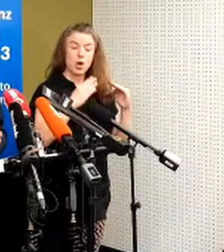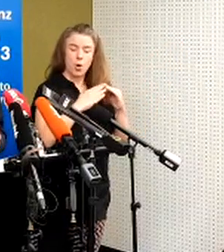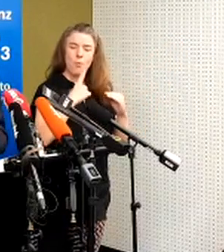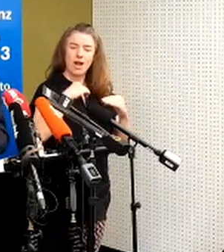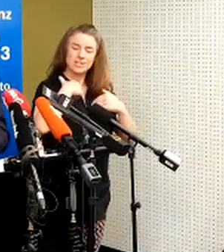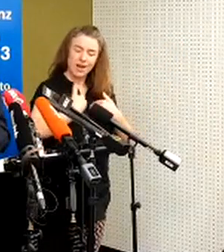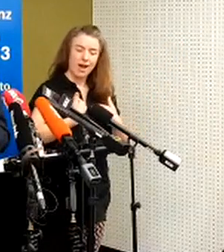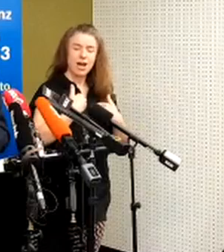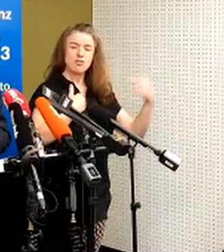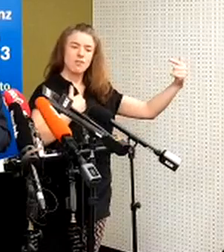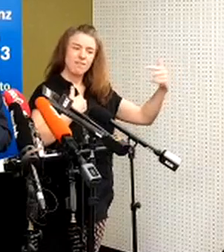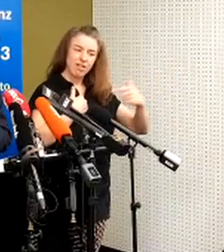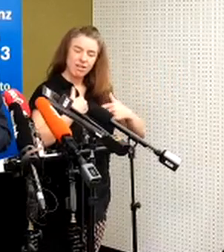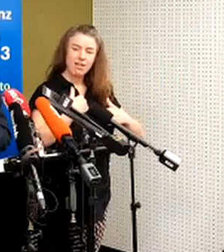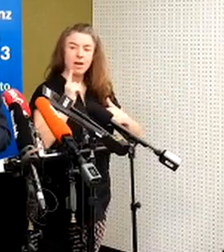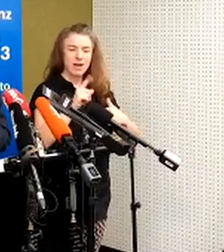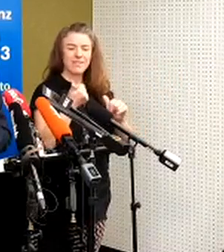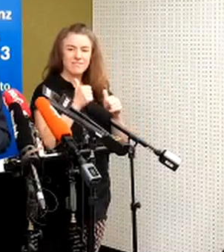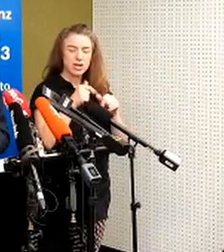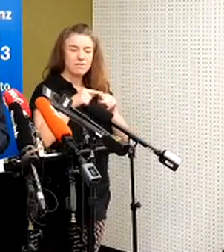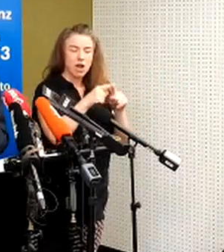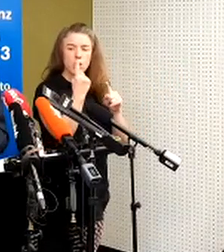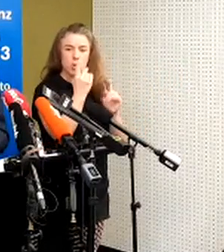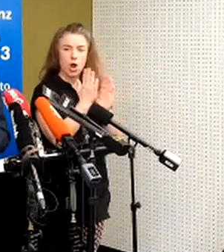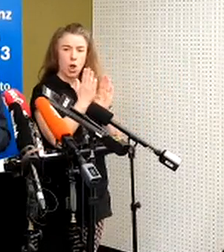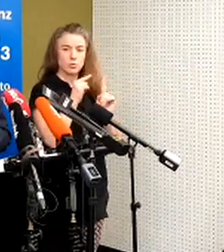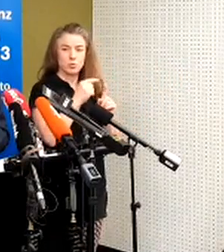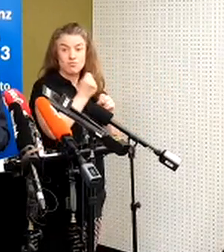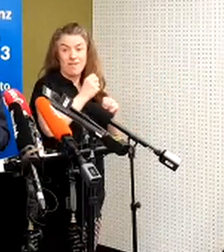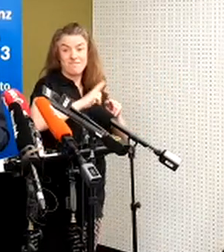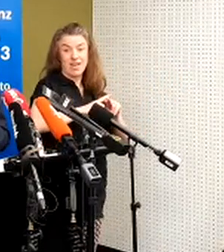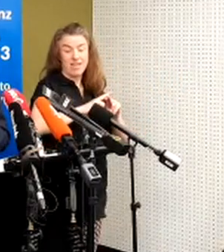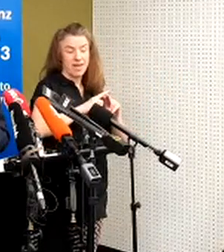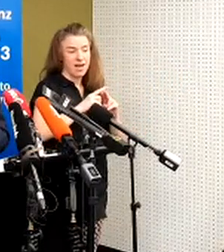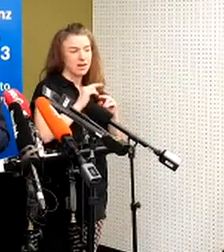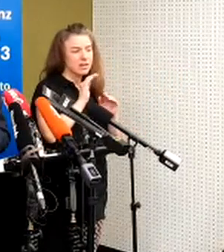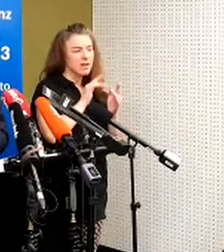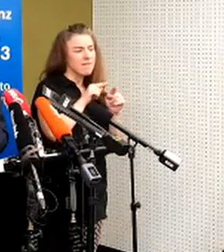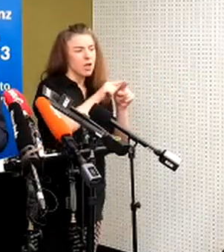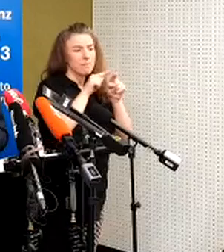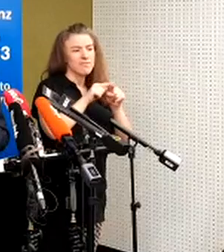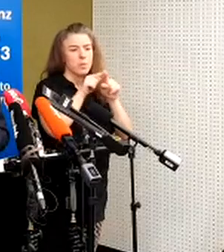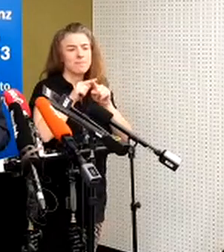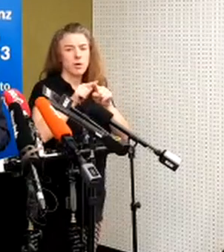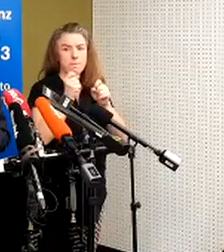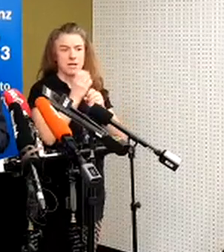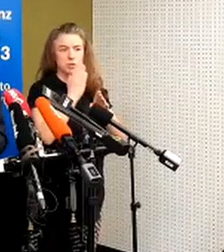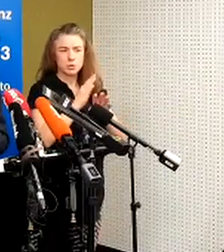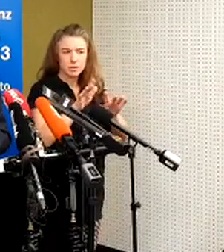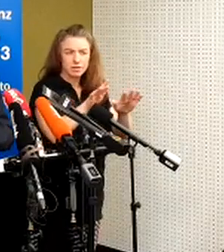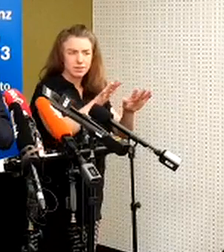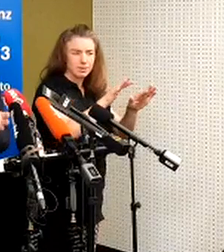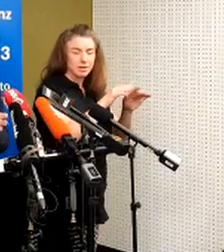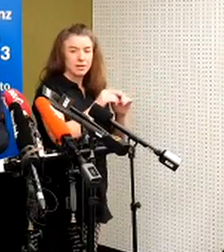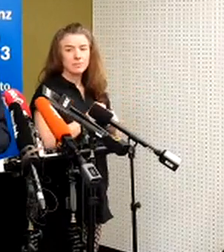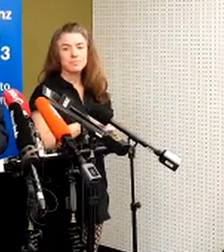we have followed up any close contacts and or casual contacts there to make sure that we've assessed the risk properly. So they hadn't